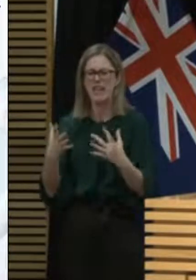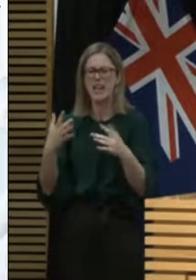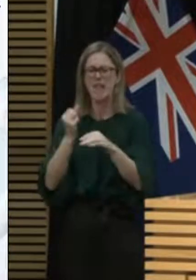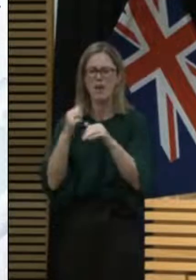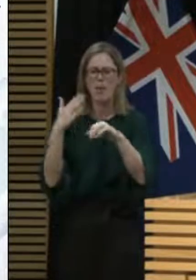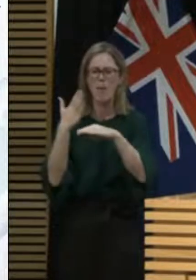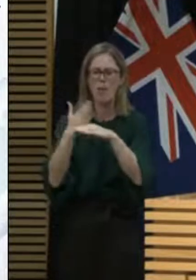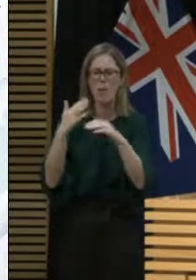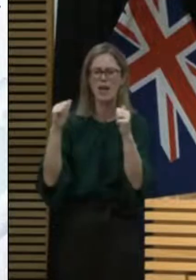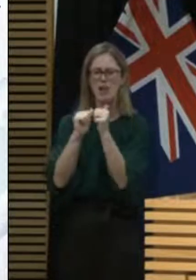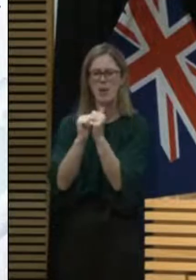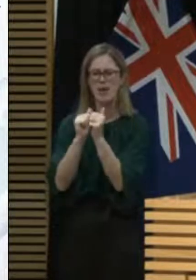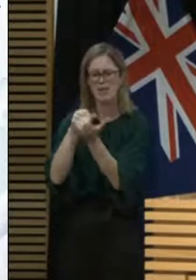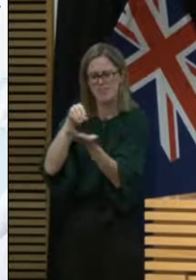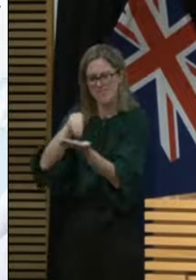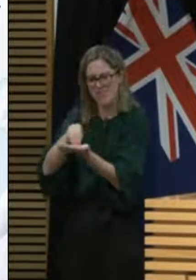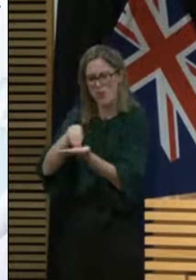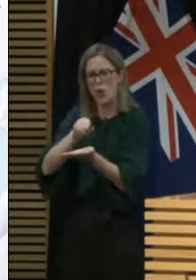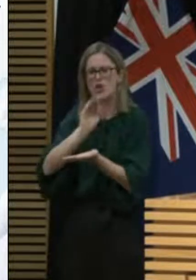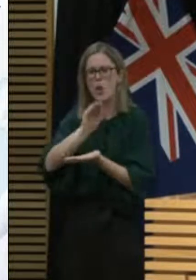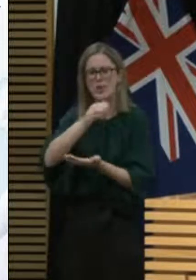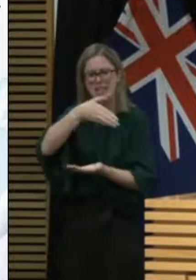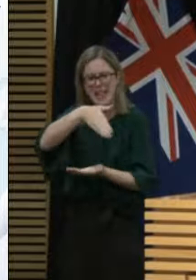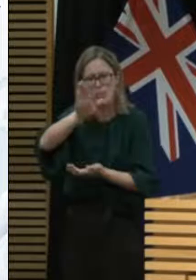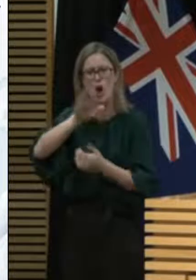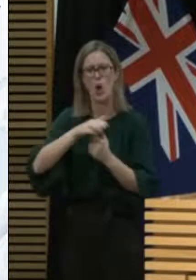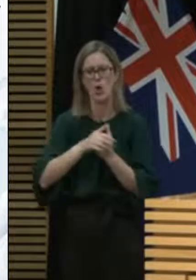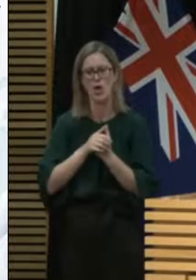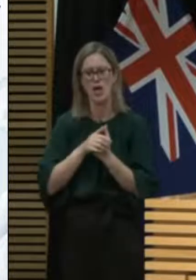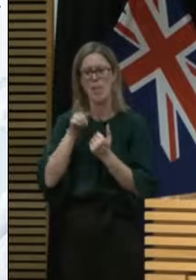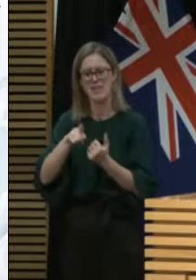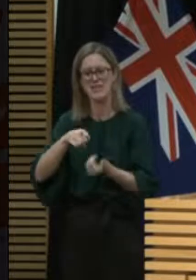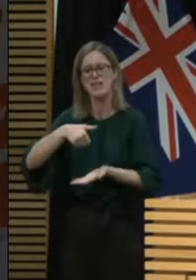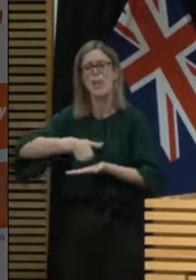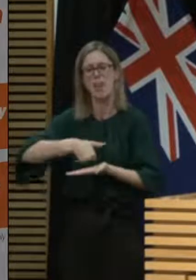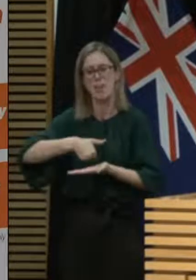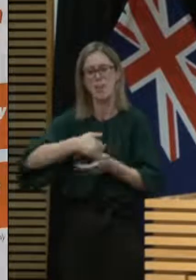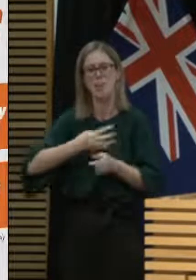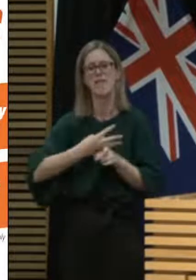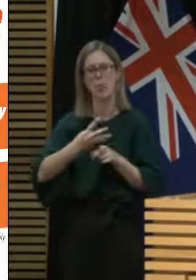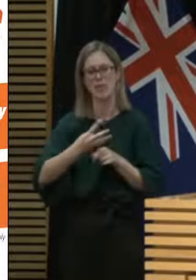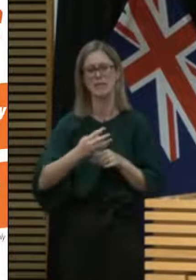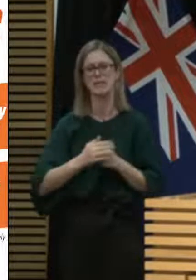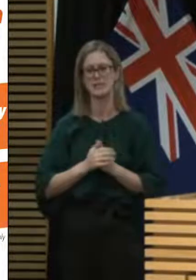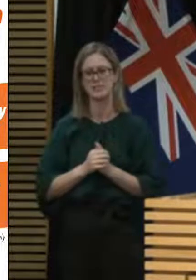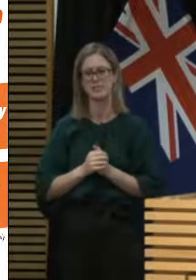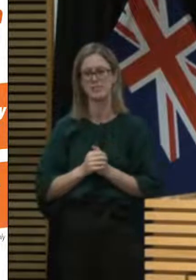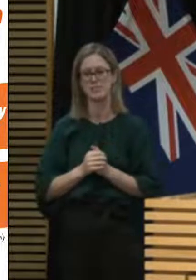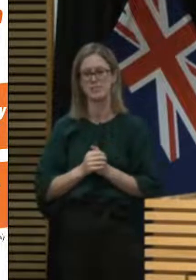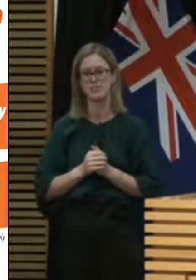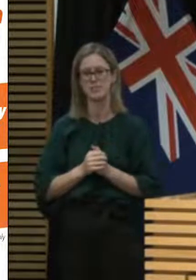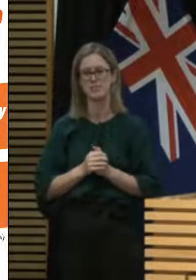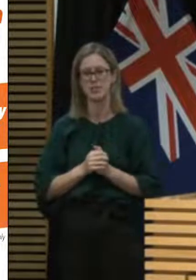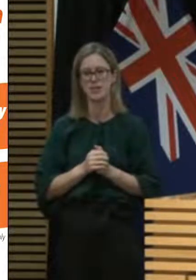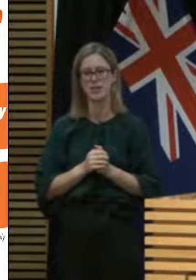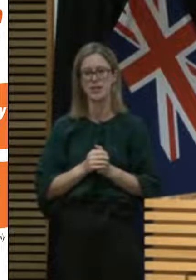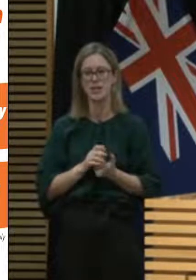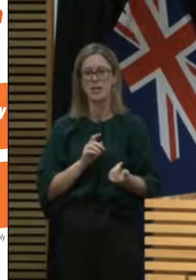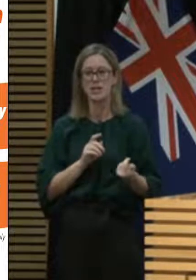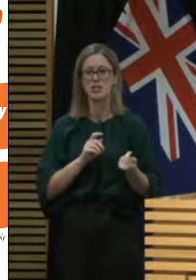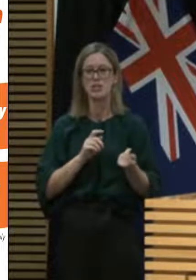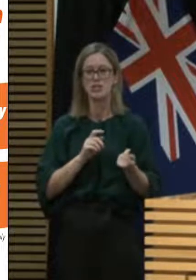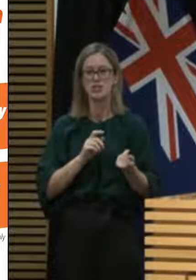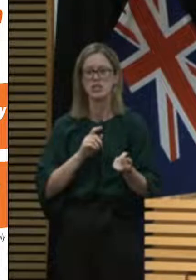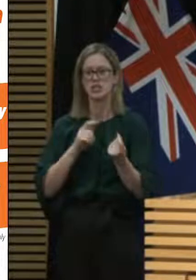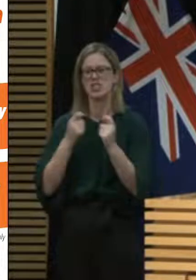agreement already, but this will create a basic minimum. The change will only apply to employees who do not have a